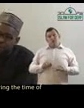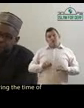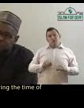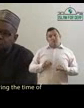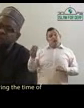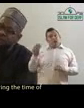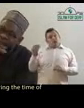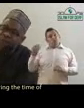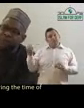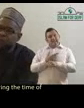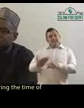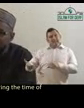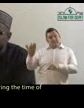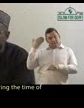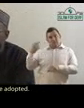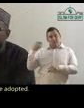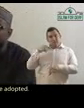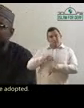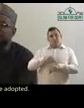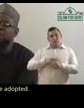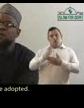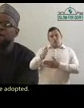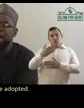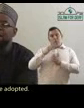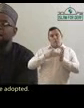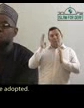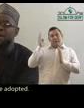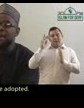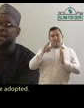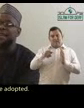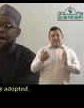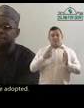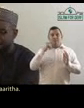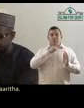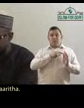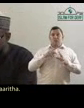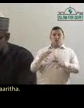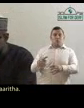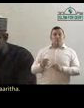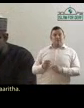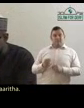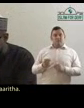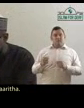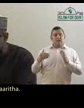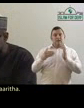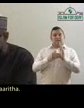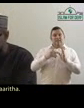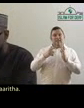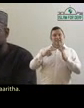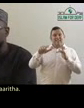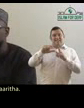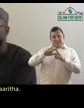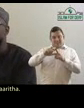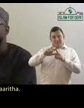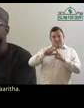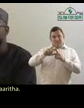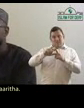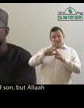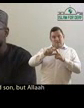used to do this during the time of Prophet Muhammad. He himself had a boy that he adopted. His name was Zayd